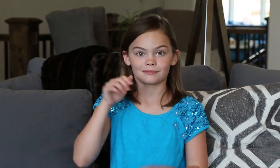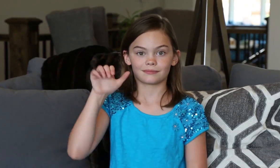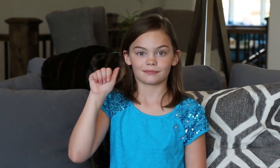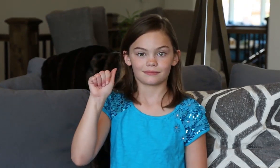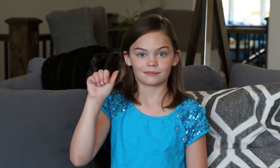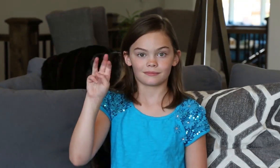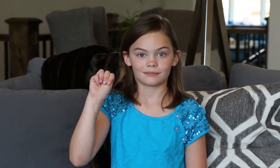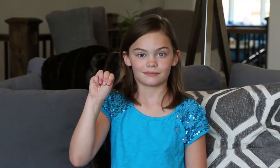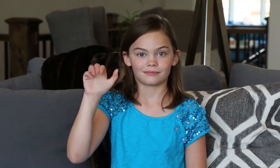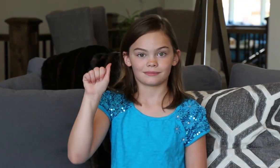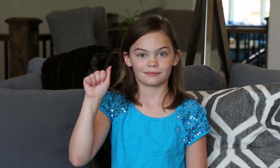Me name Amanda.